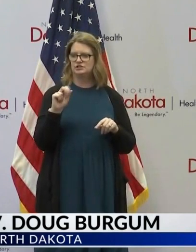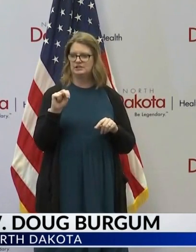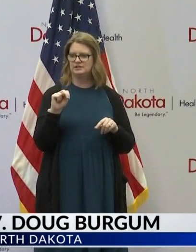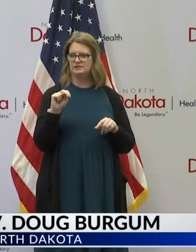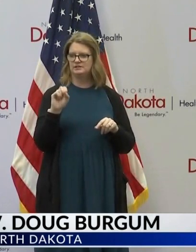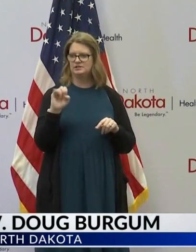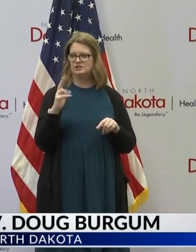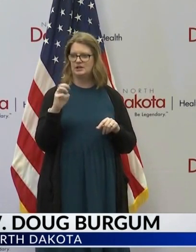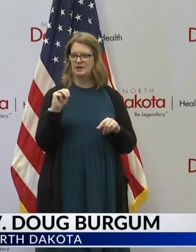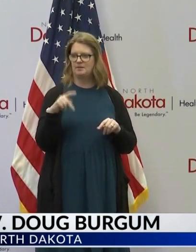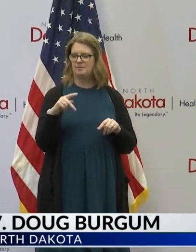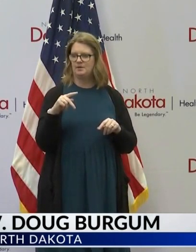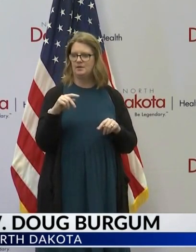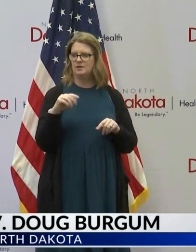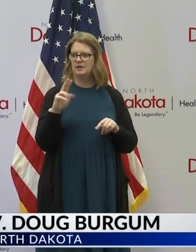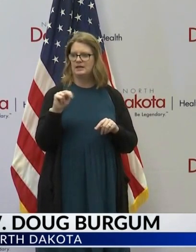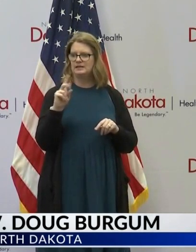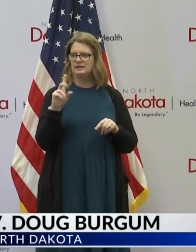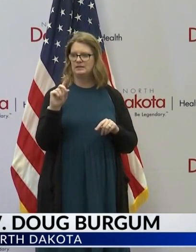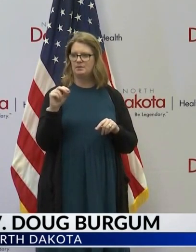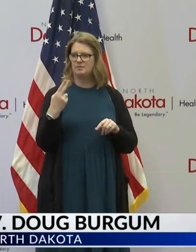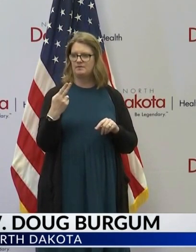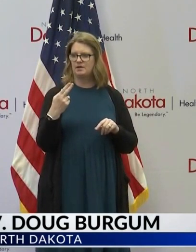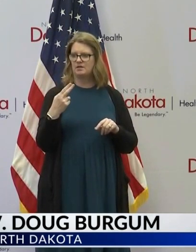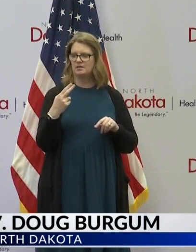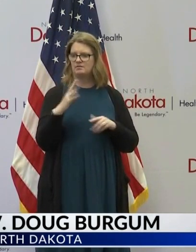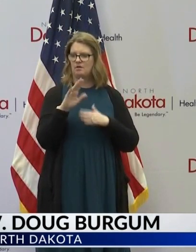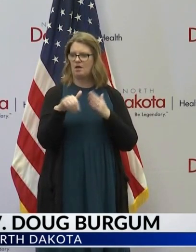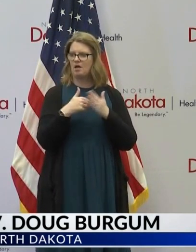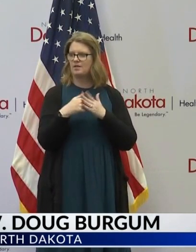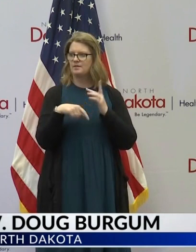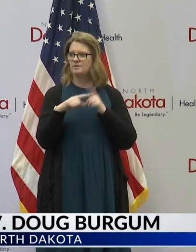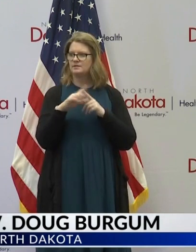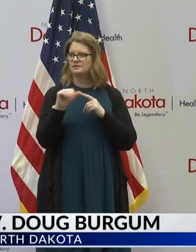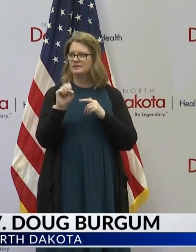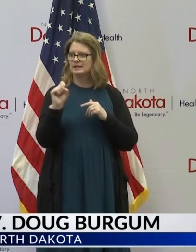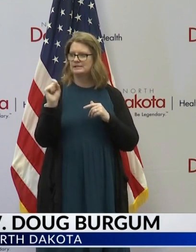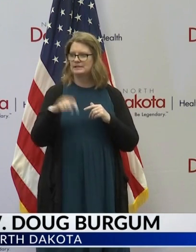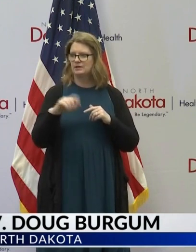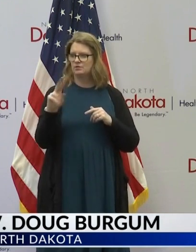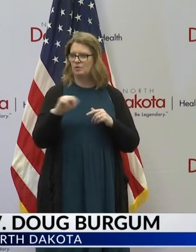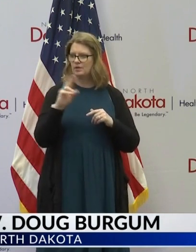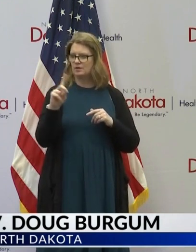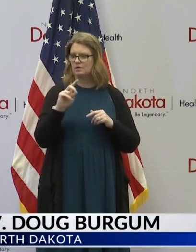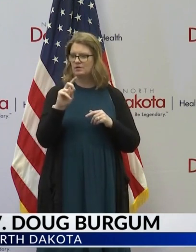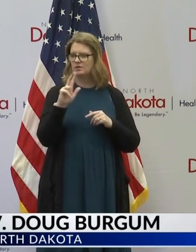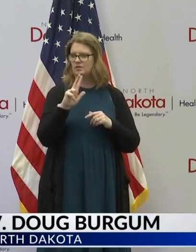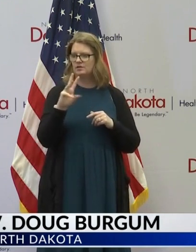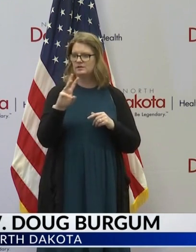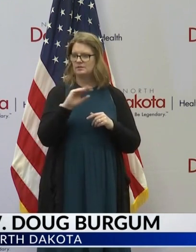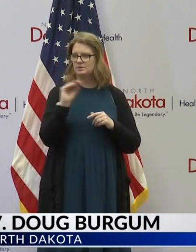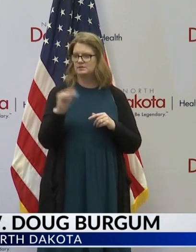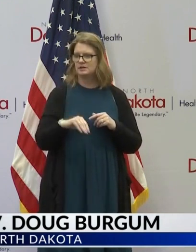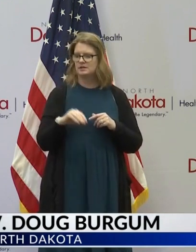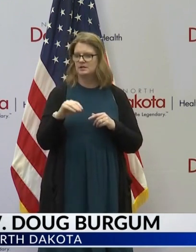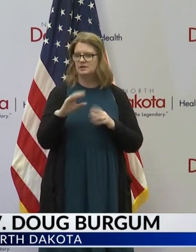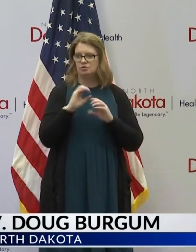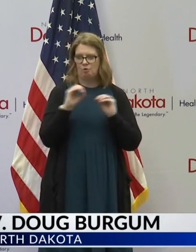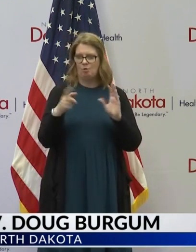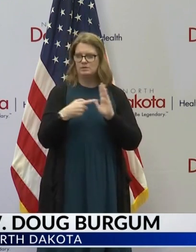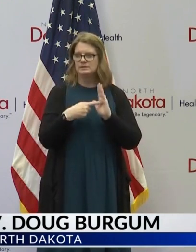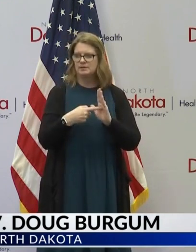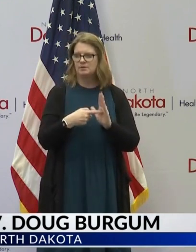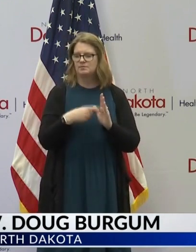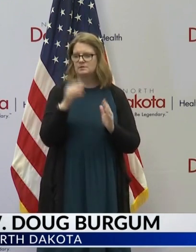Group. NDDOH tells me that of all the confirmed positive cases in North Dakota, 36% of them were